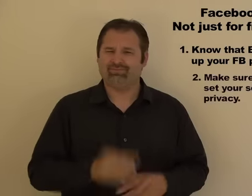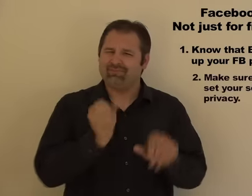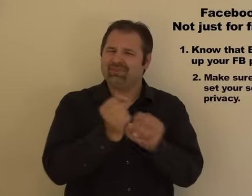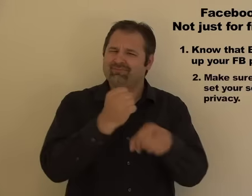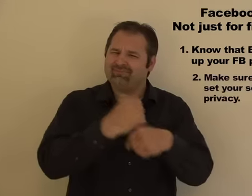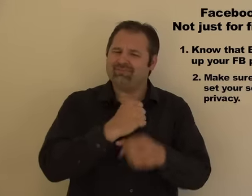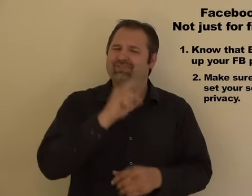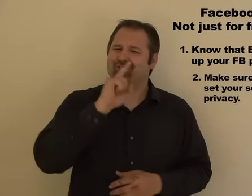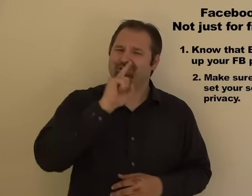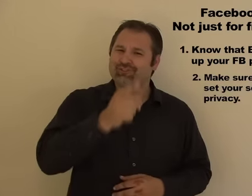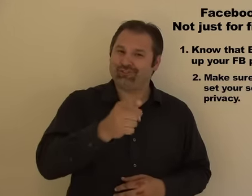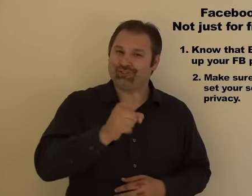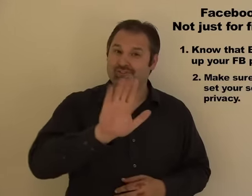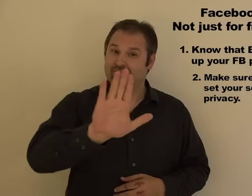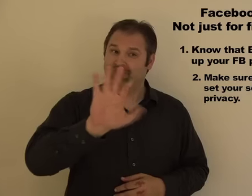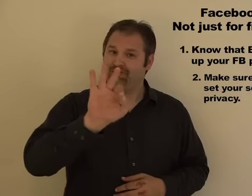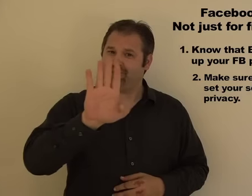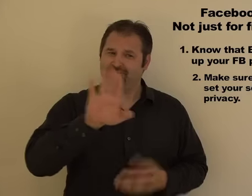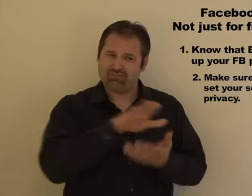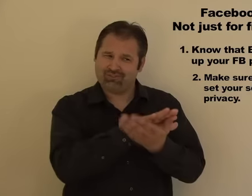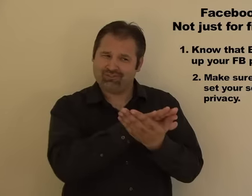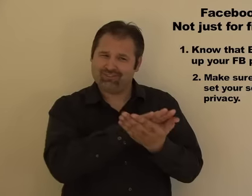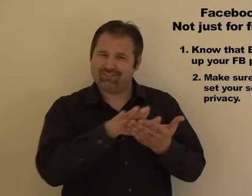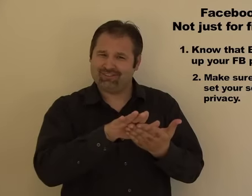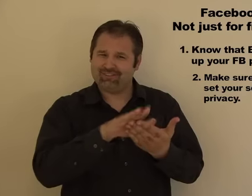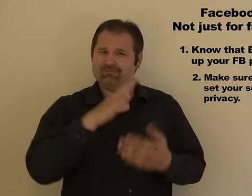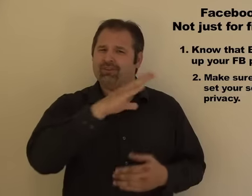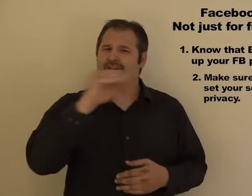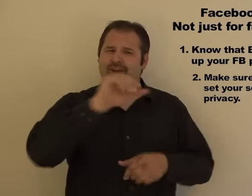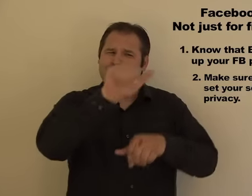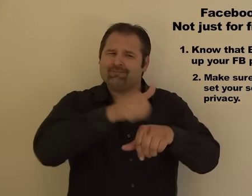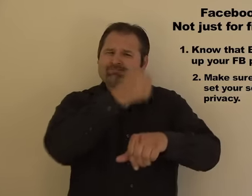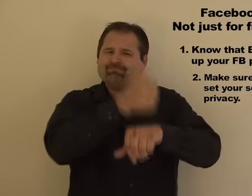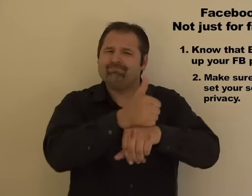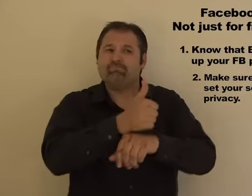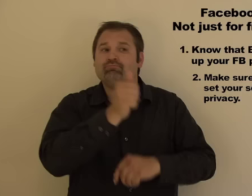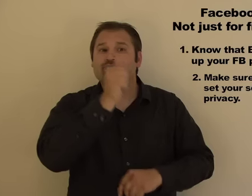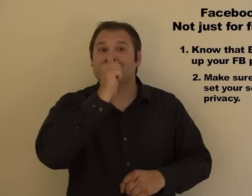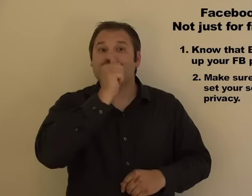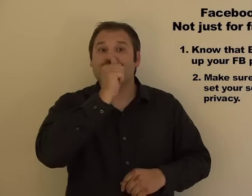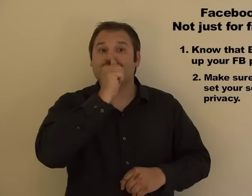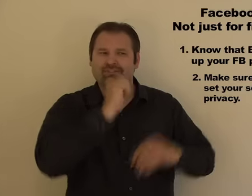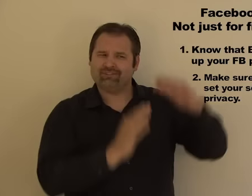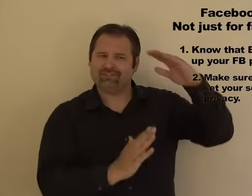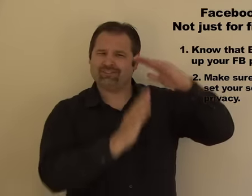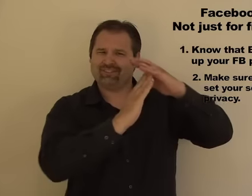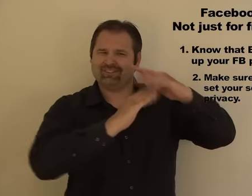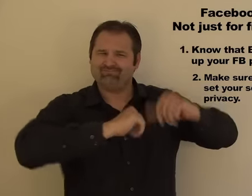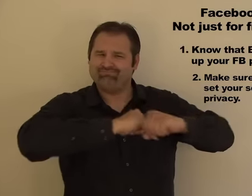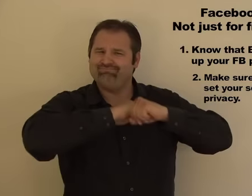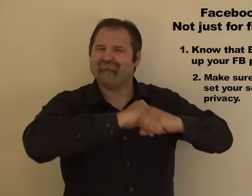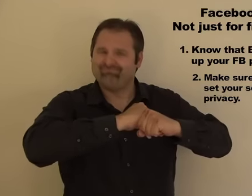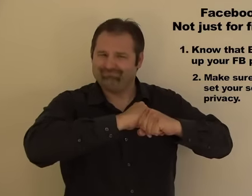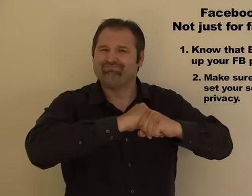Make sure it is clean, and you set your settings to maximize your privacy.